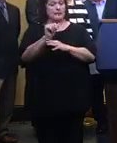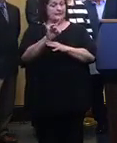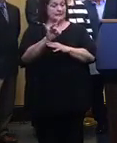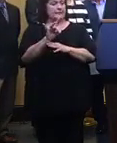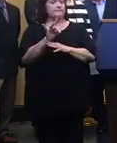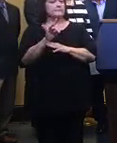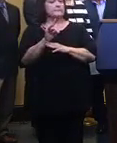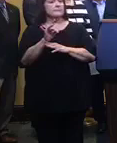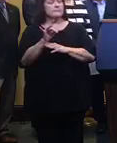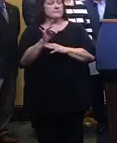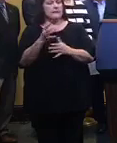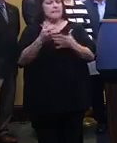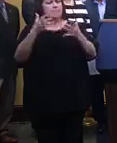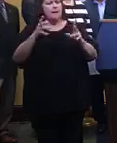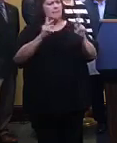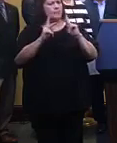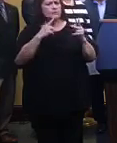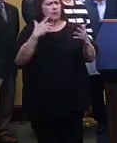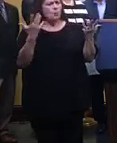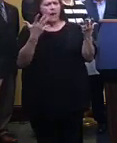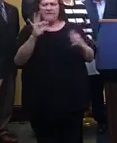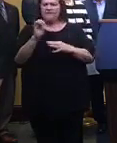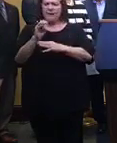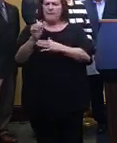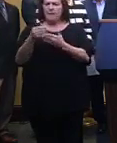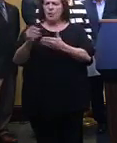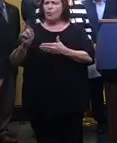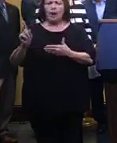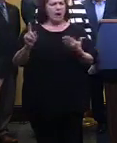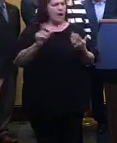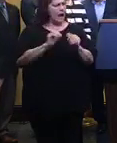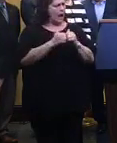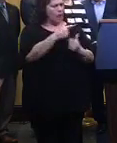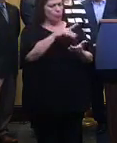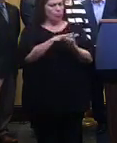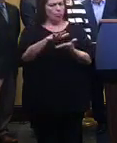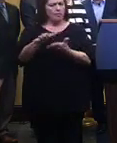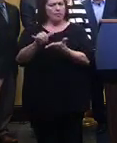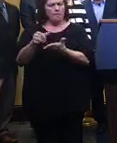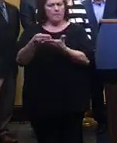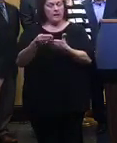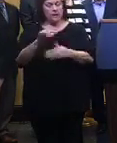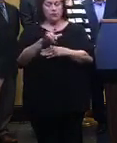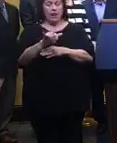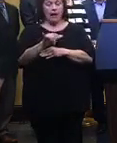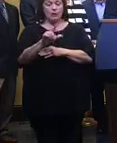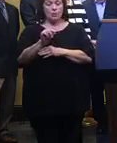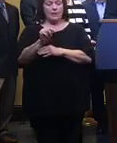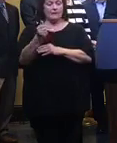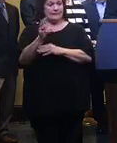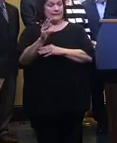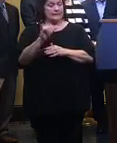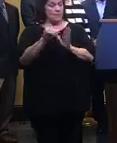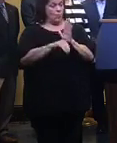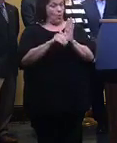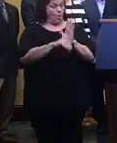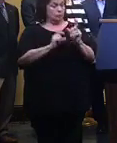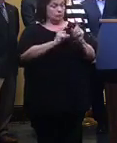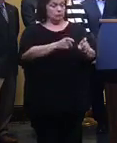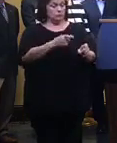there were a lot of folks who've asked, where's the FEMA money? How's it getting spent? In July of 2016, the city of New Orleans was awarded